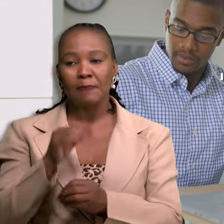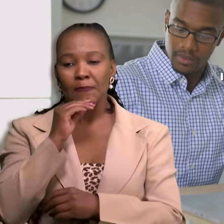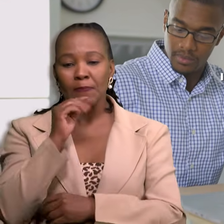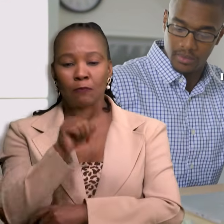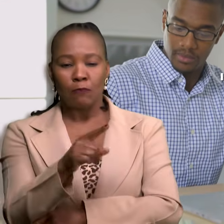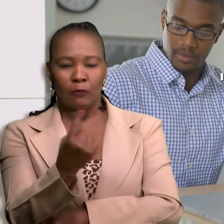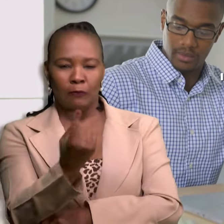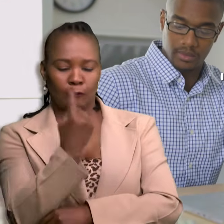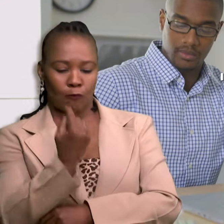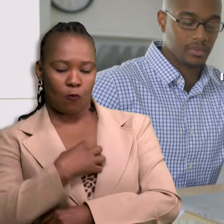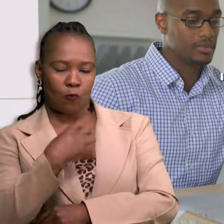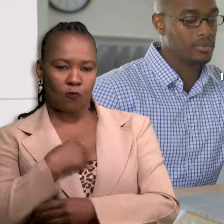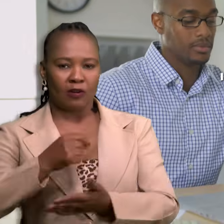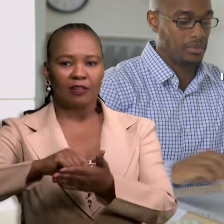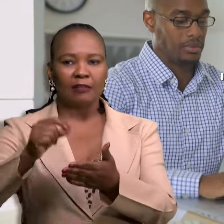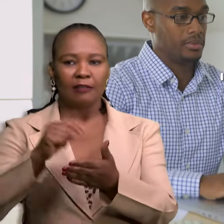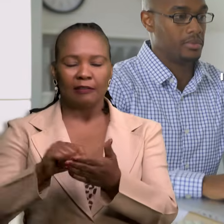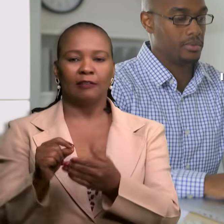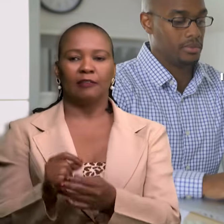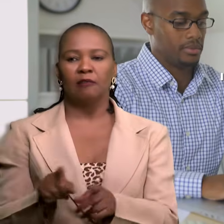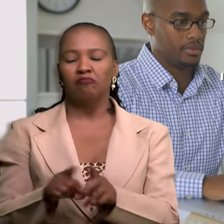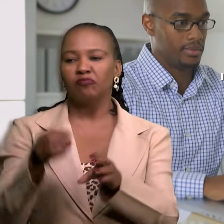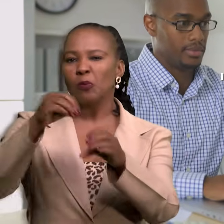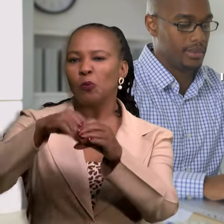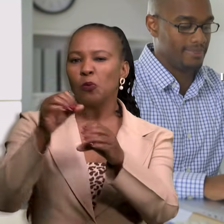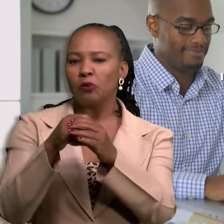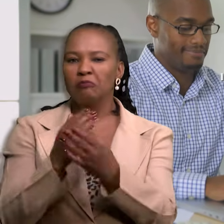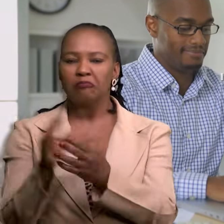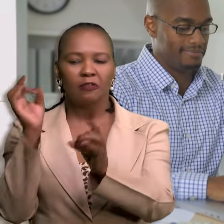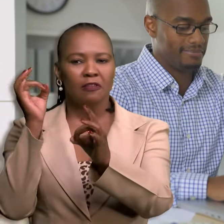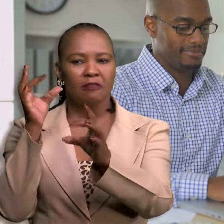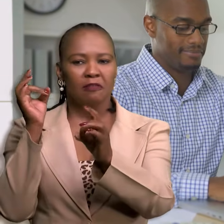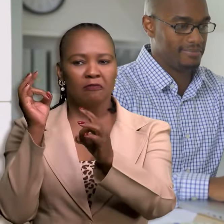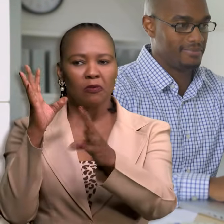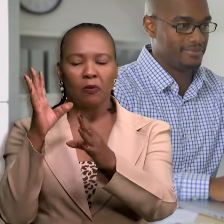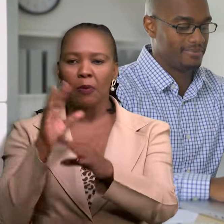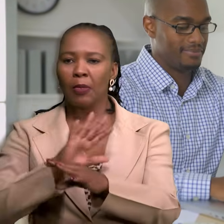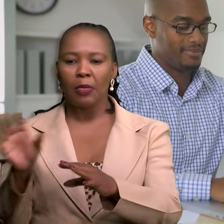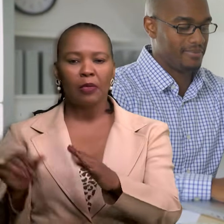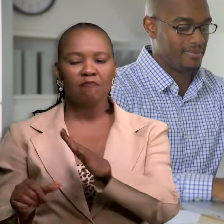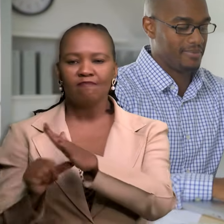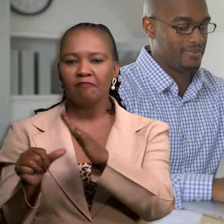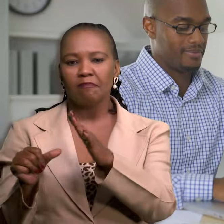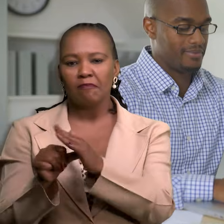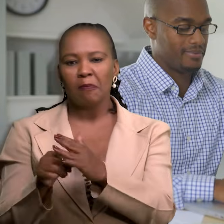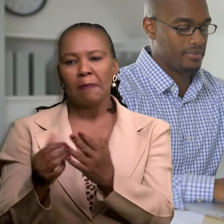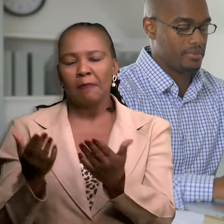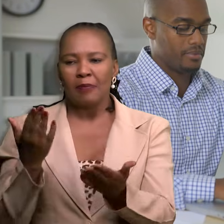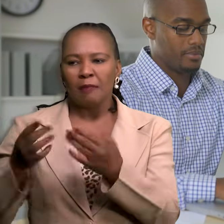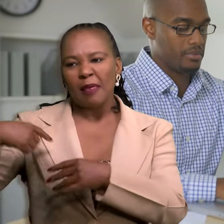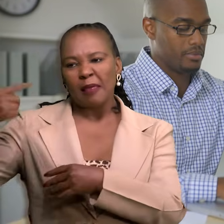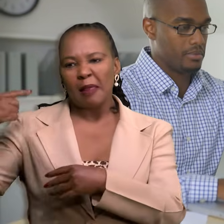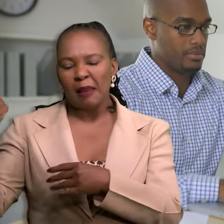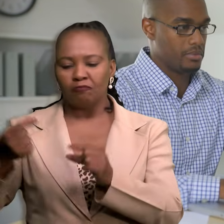your initial writing attempt that would include some information that is not relevant and might